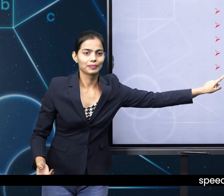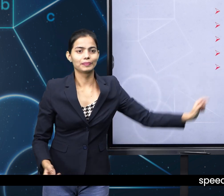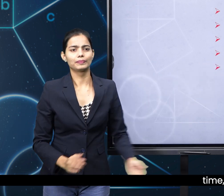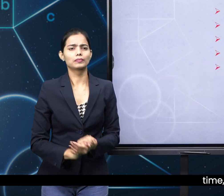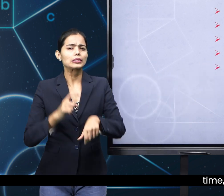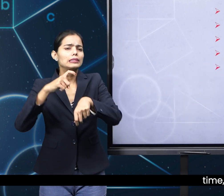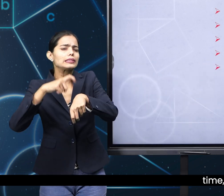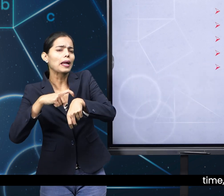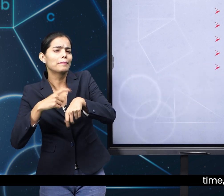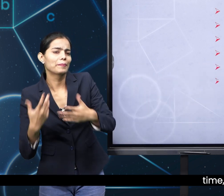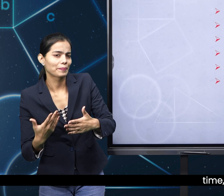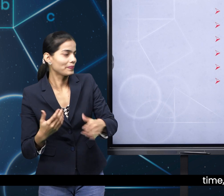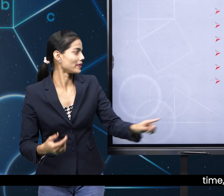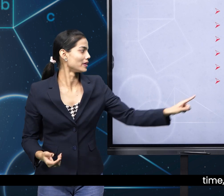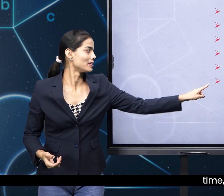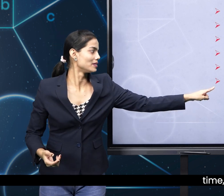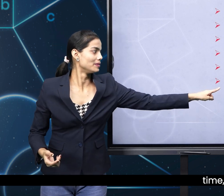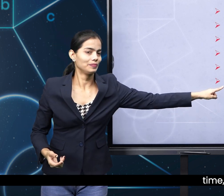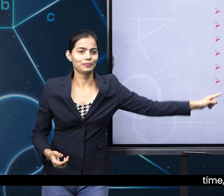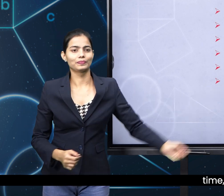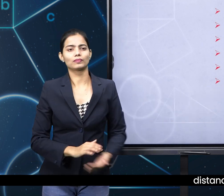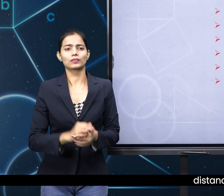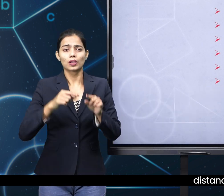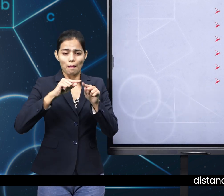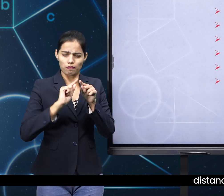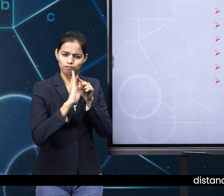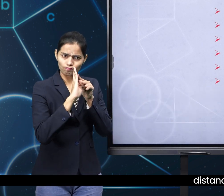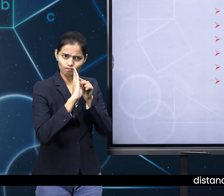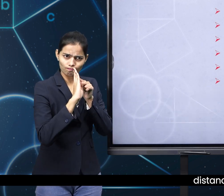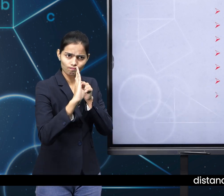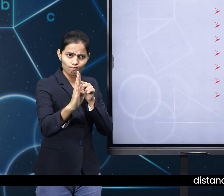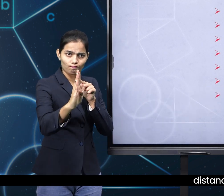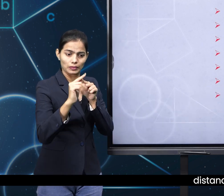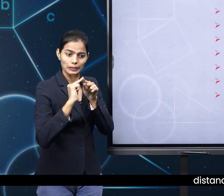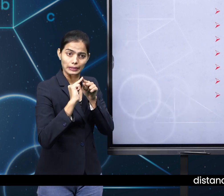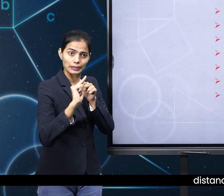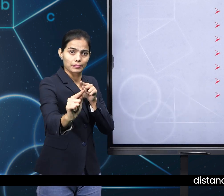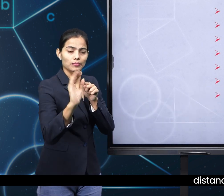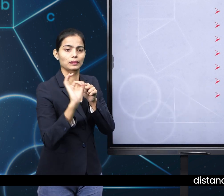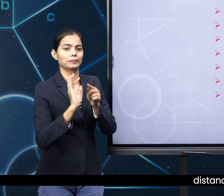time, distance,